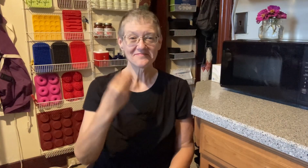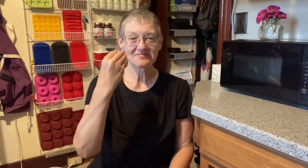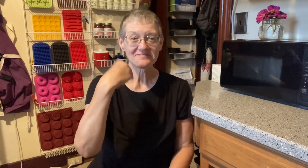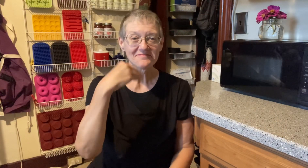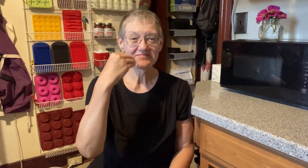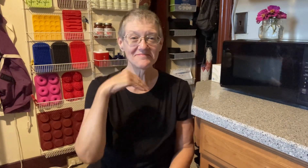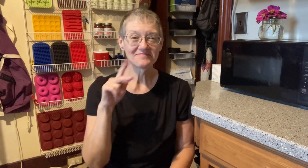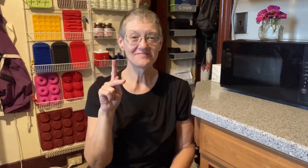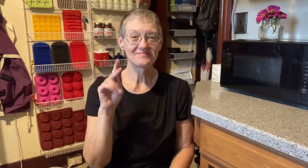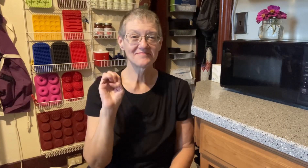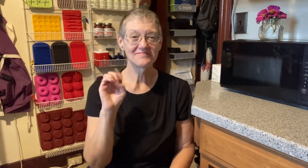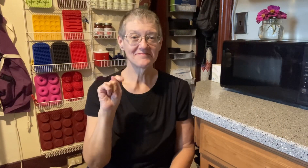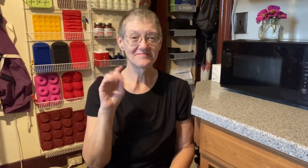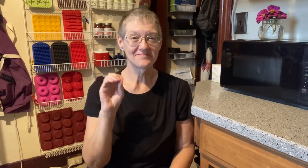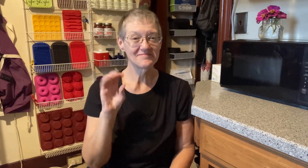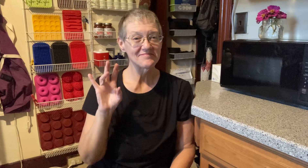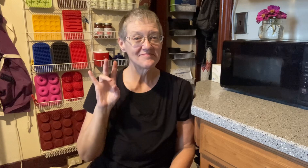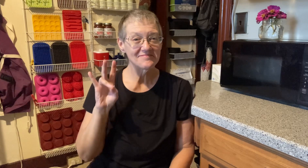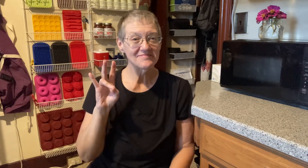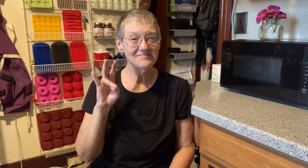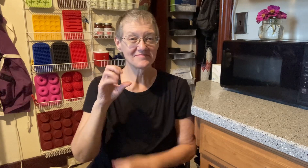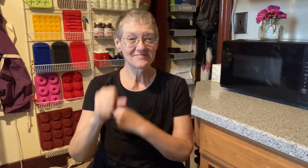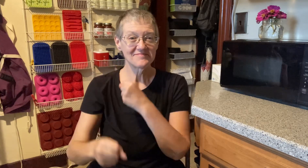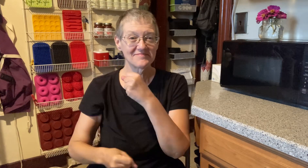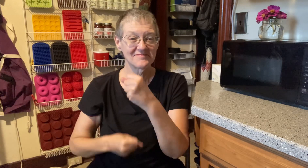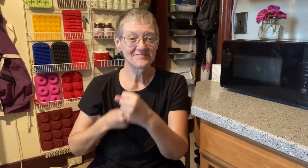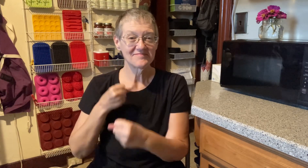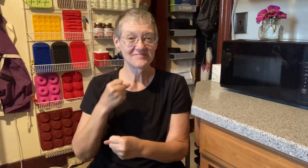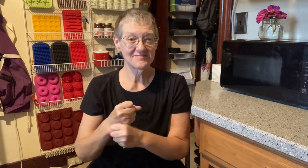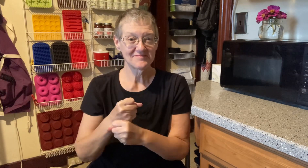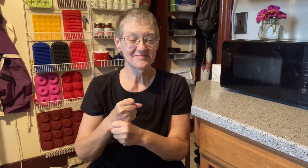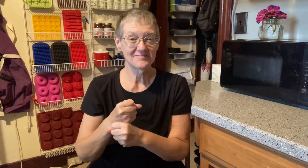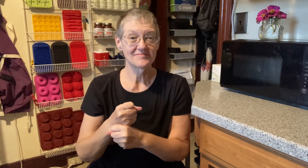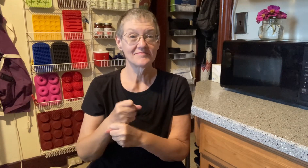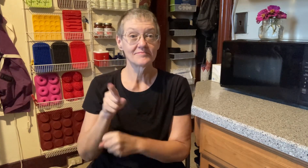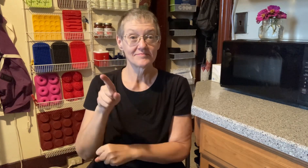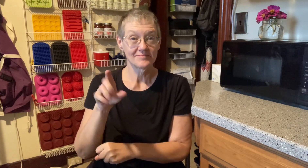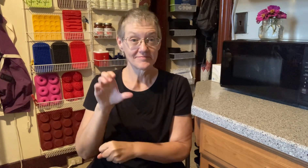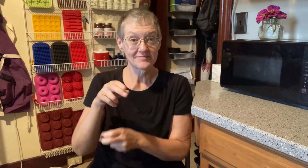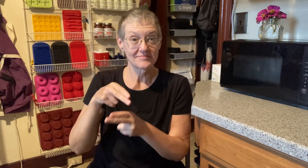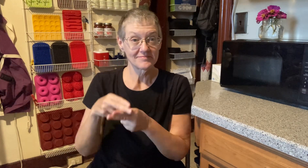Now, I've eaten keto for 7 years.